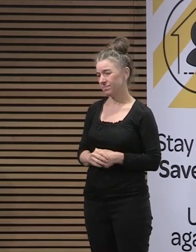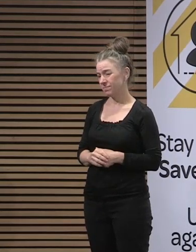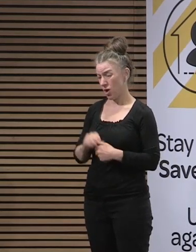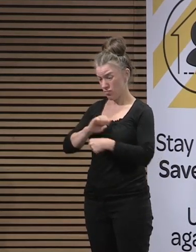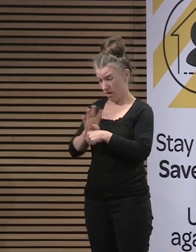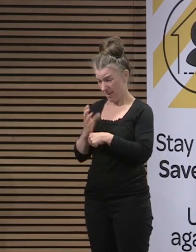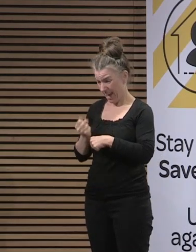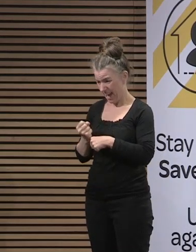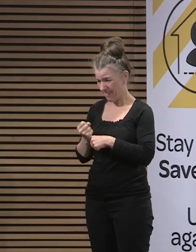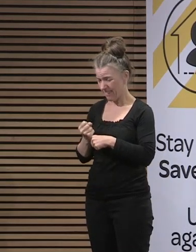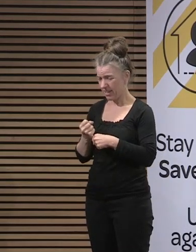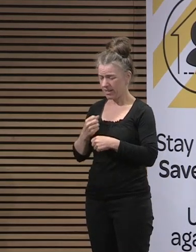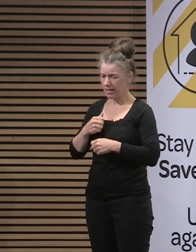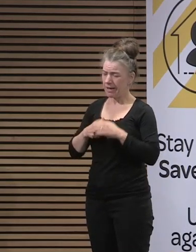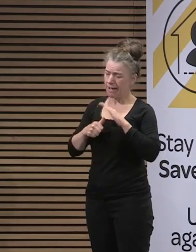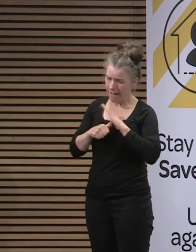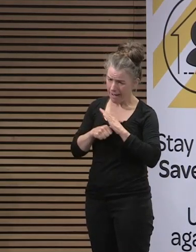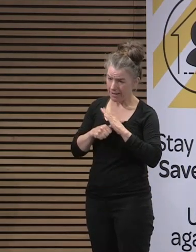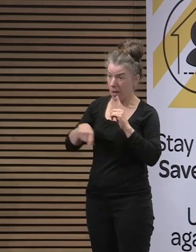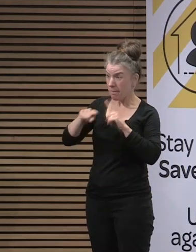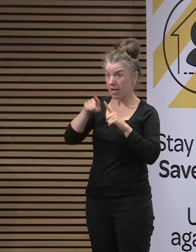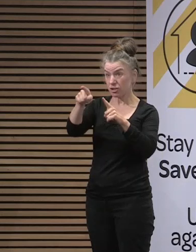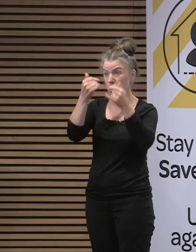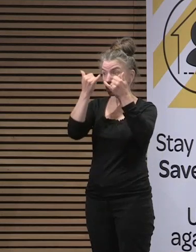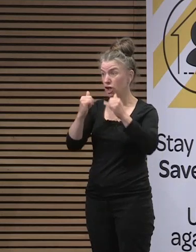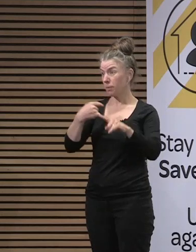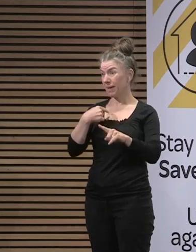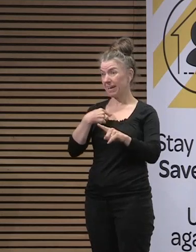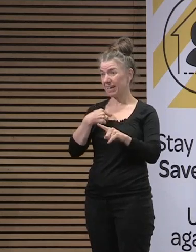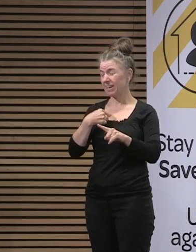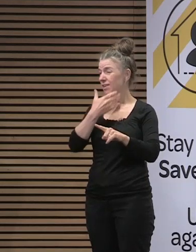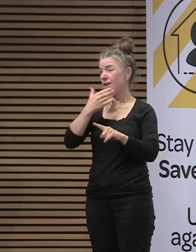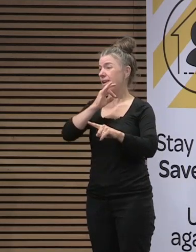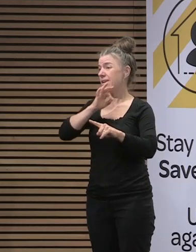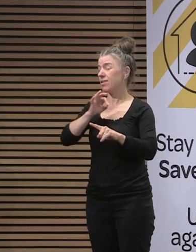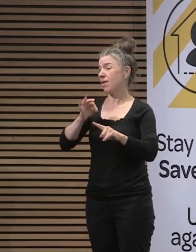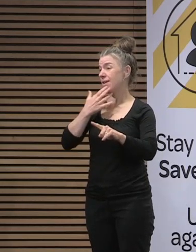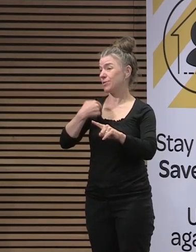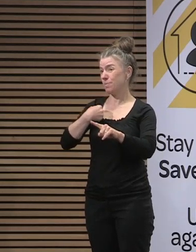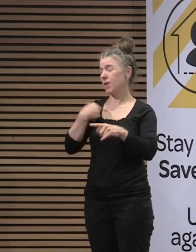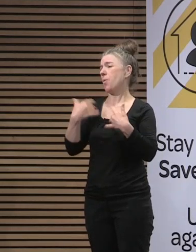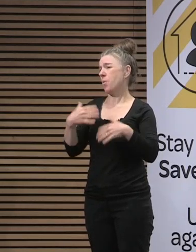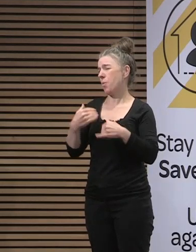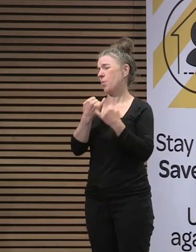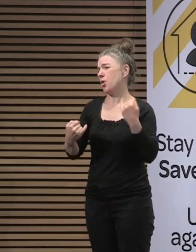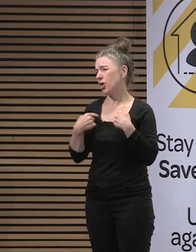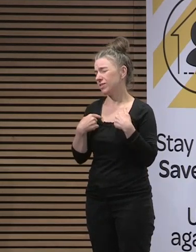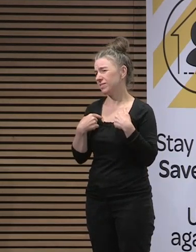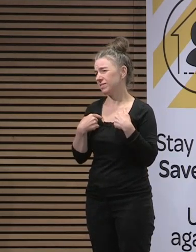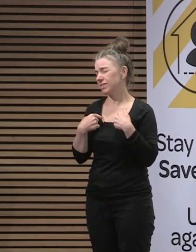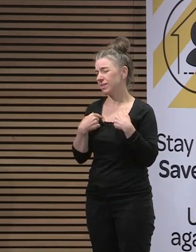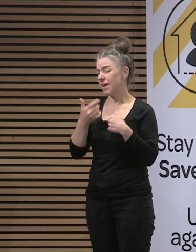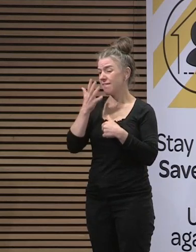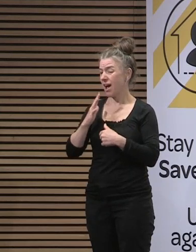without having to face the unjustified judgment of others. There are 514 people who are or